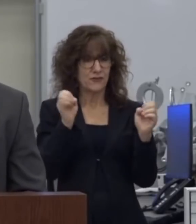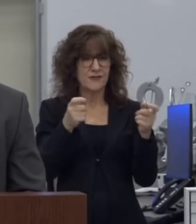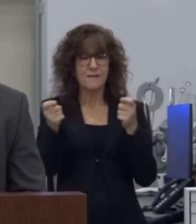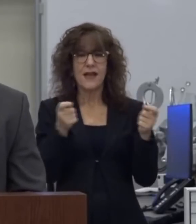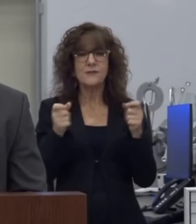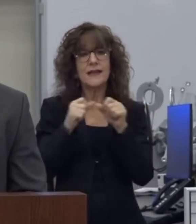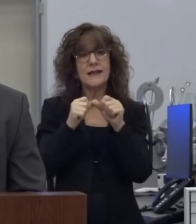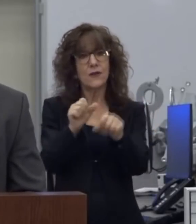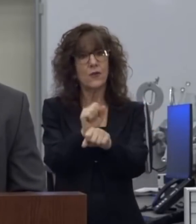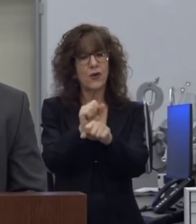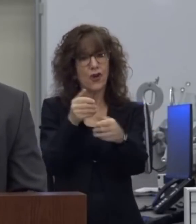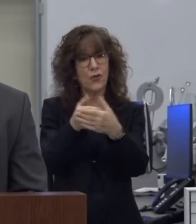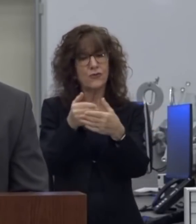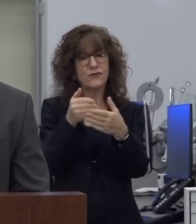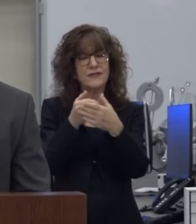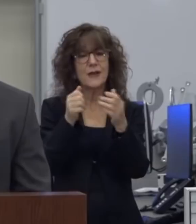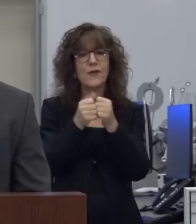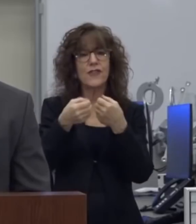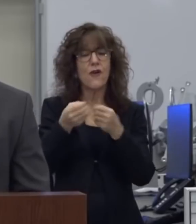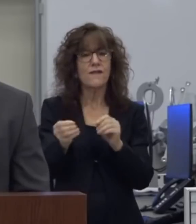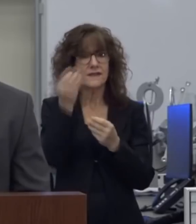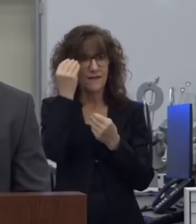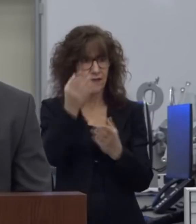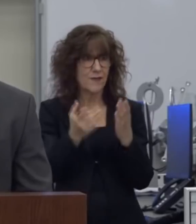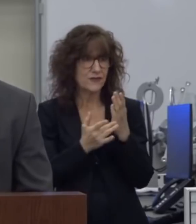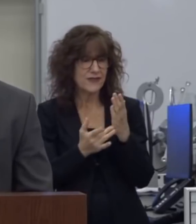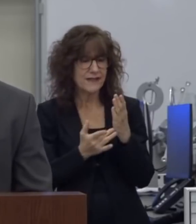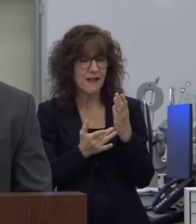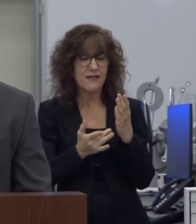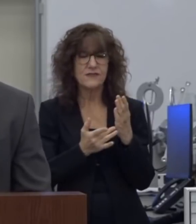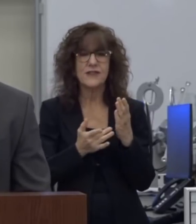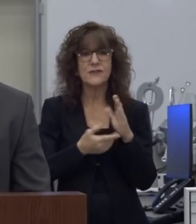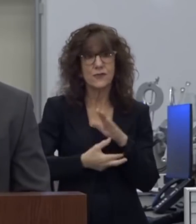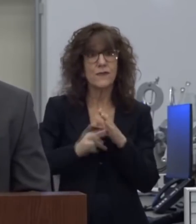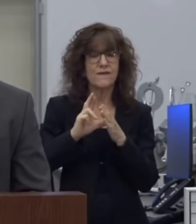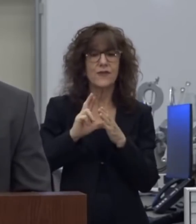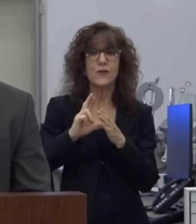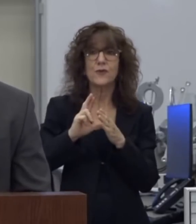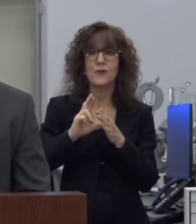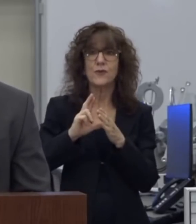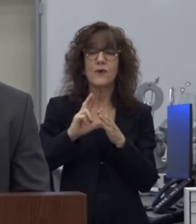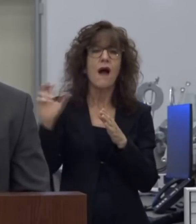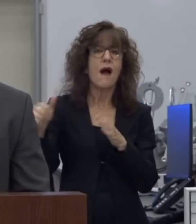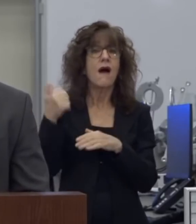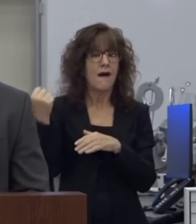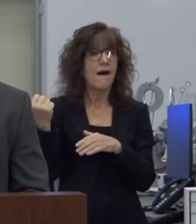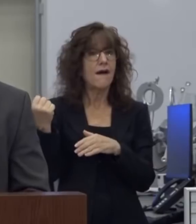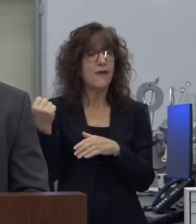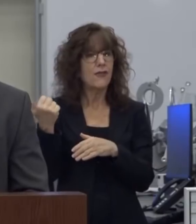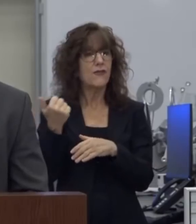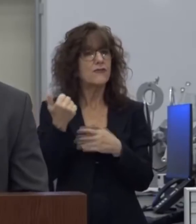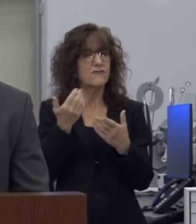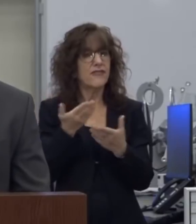Management continue to work closely with the Office of Information Technology to review other tools that can assist with